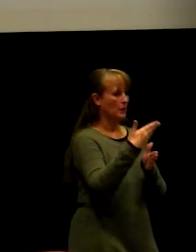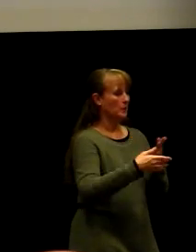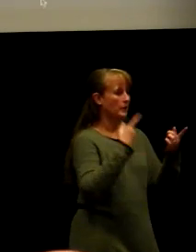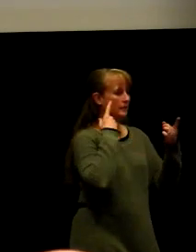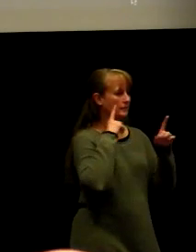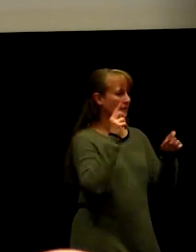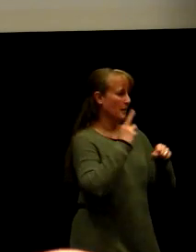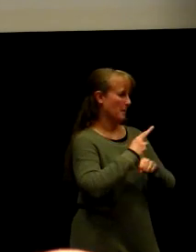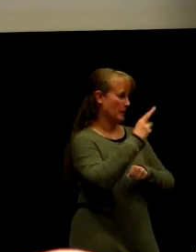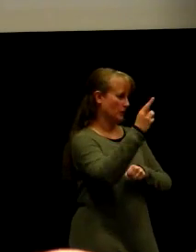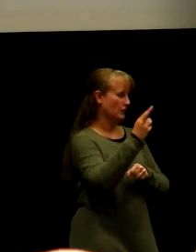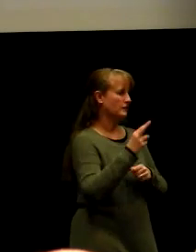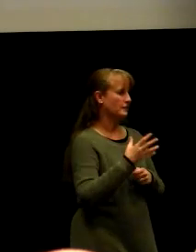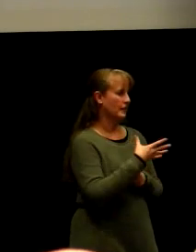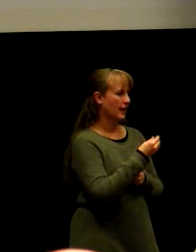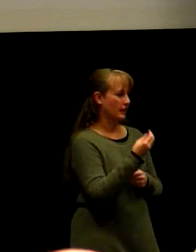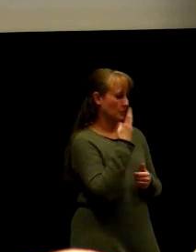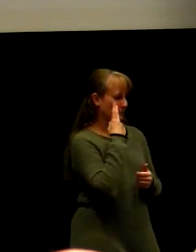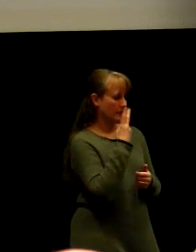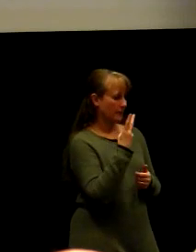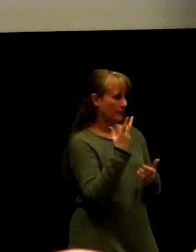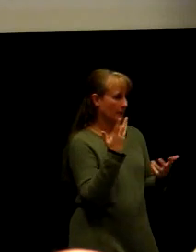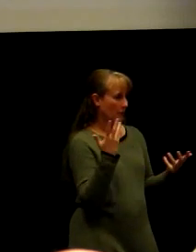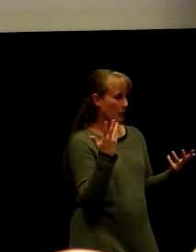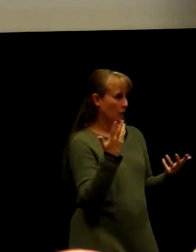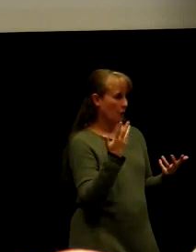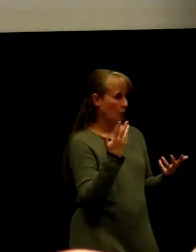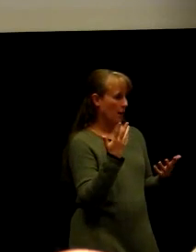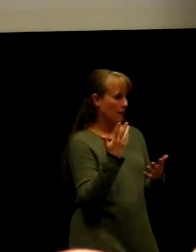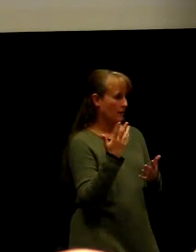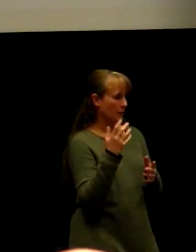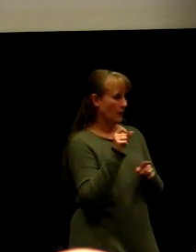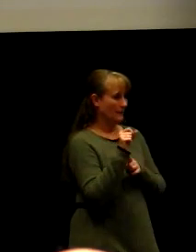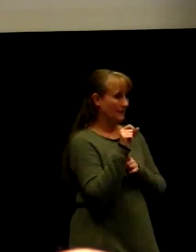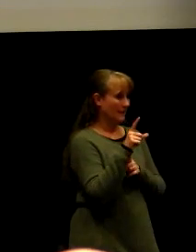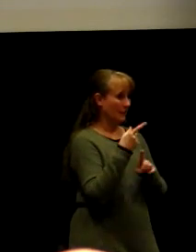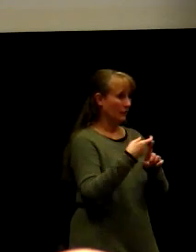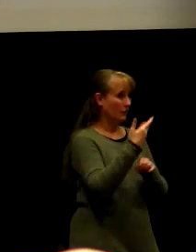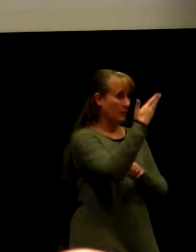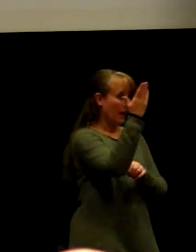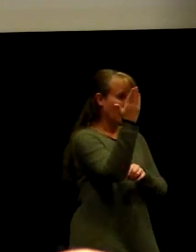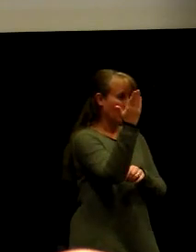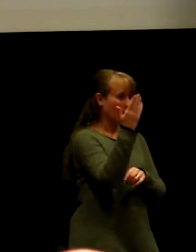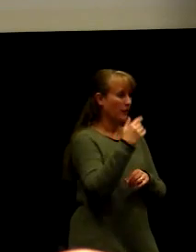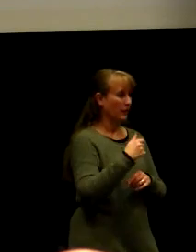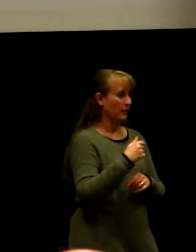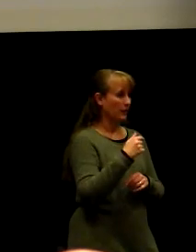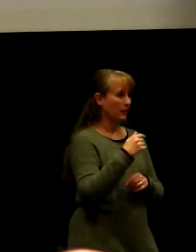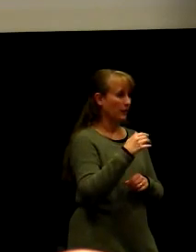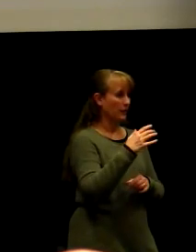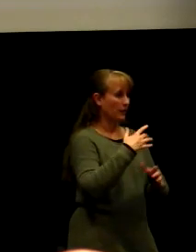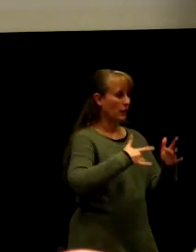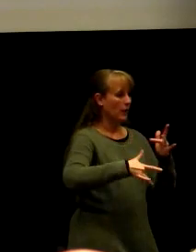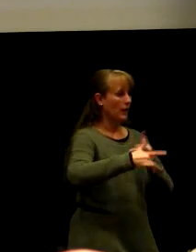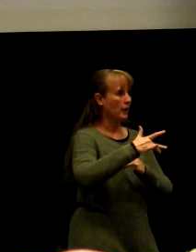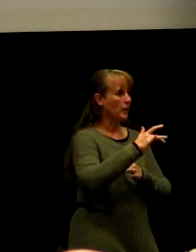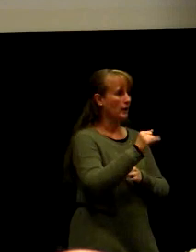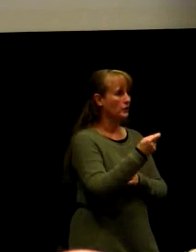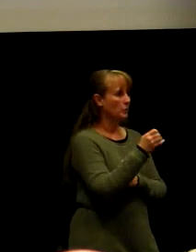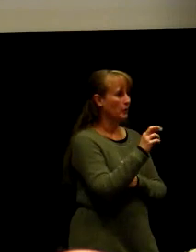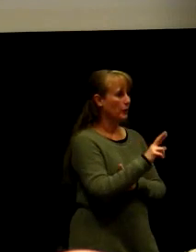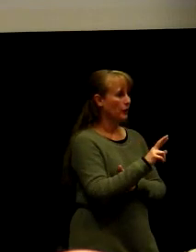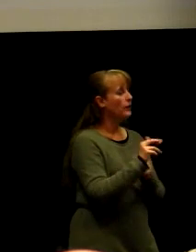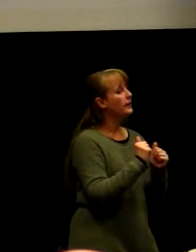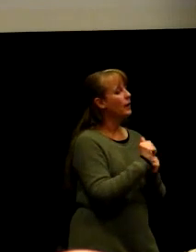mission and to see what it is that signaled from out there orbiting Jupiter. In Clark's